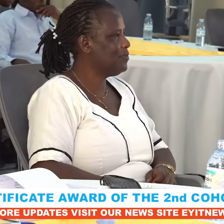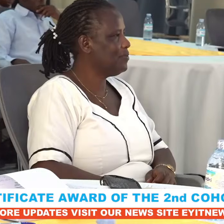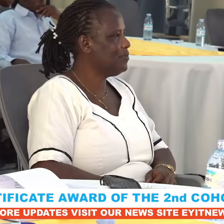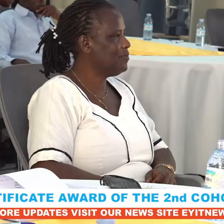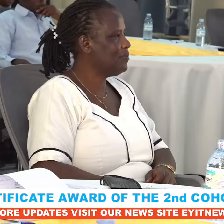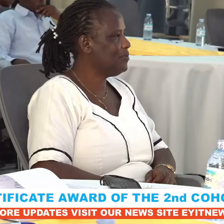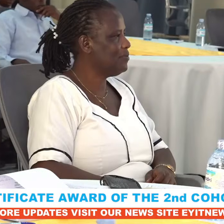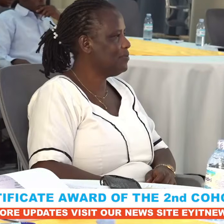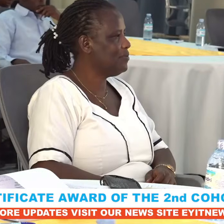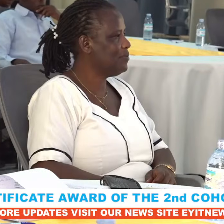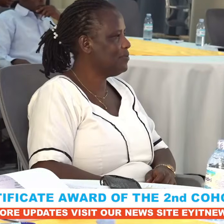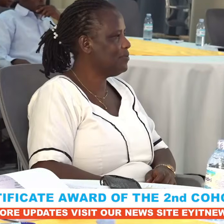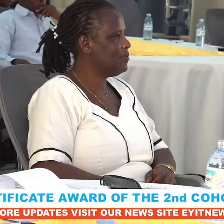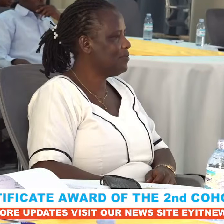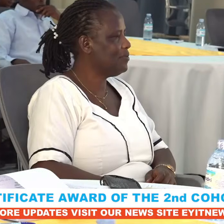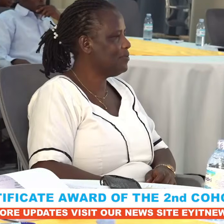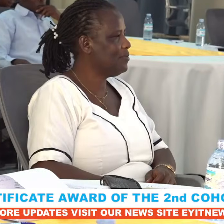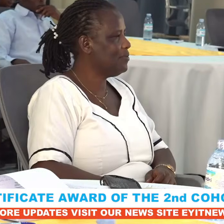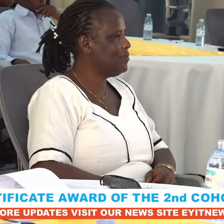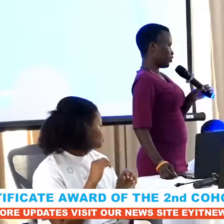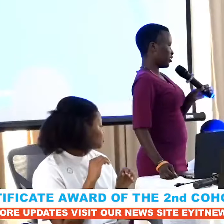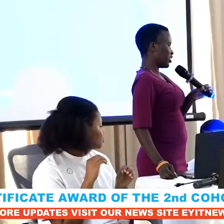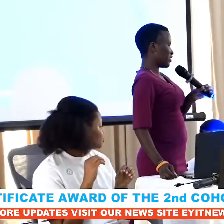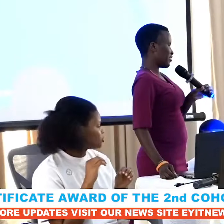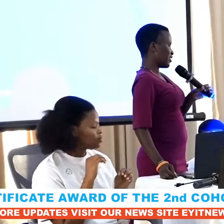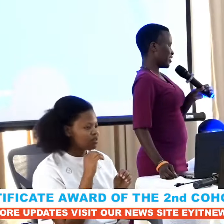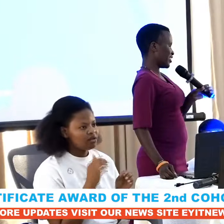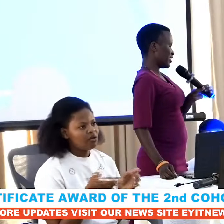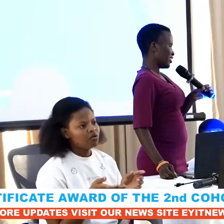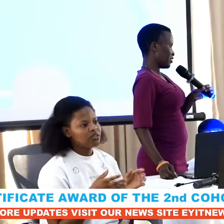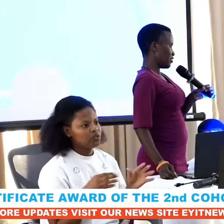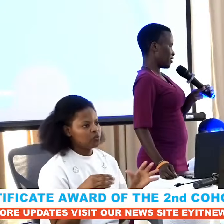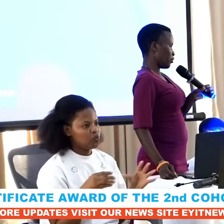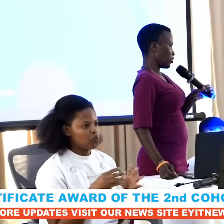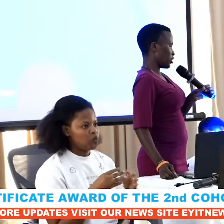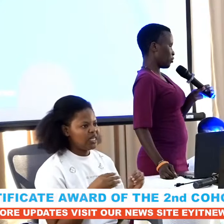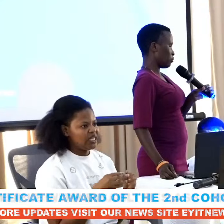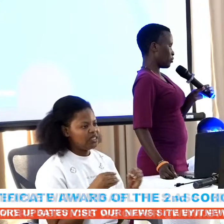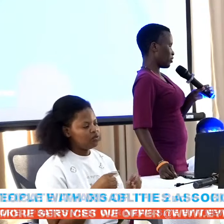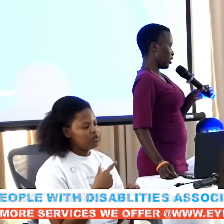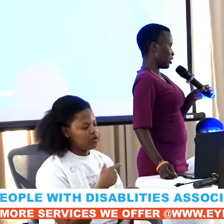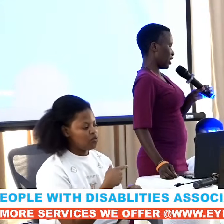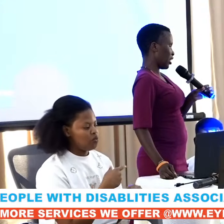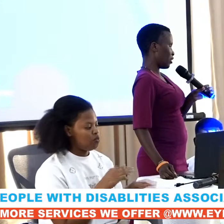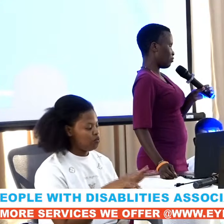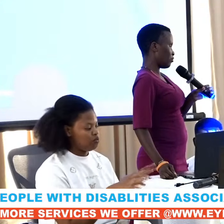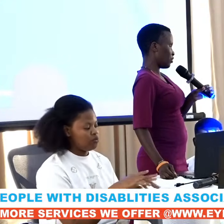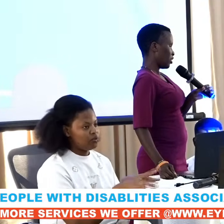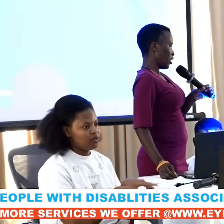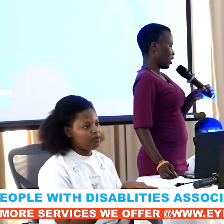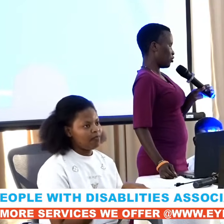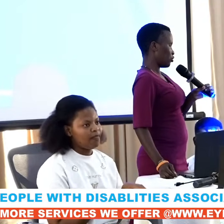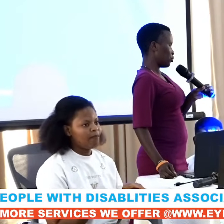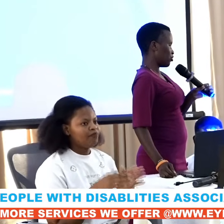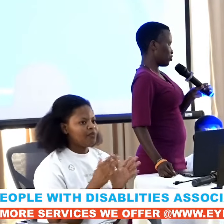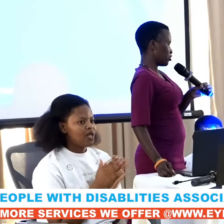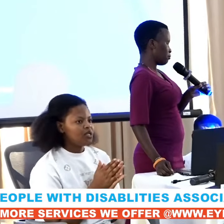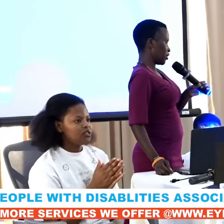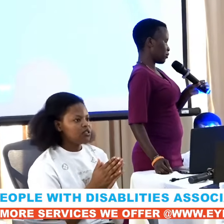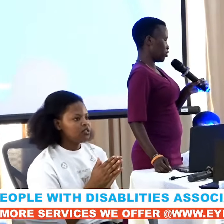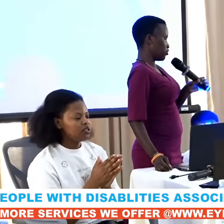projector. And unfortunately, it is the only computer I